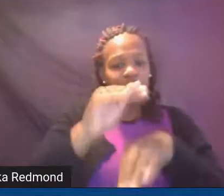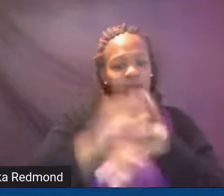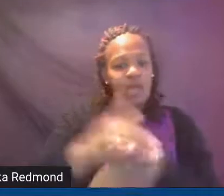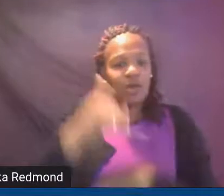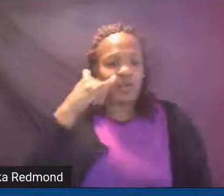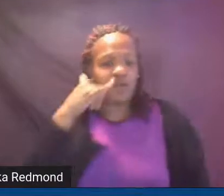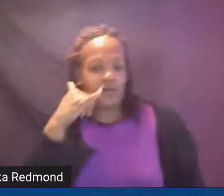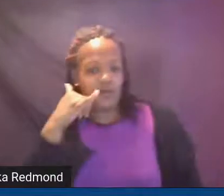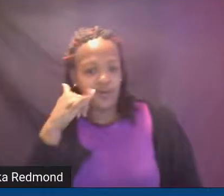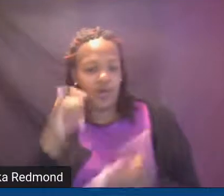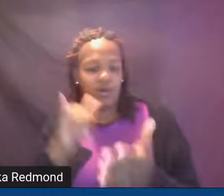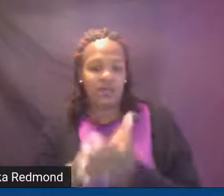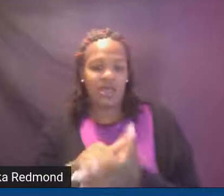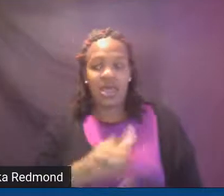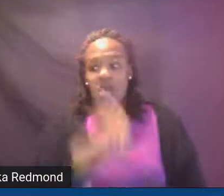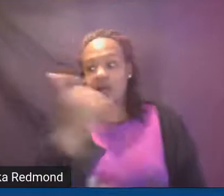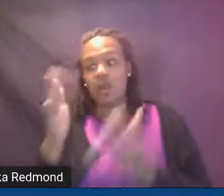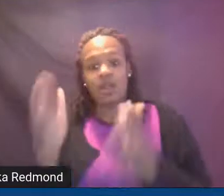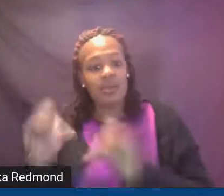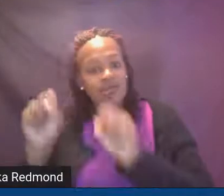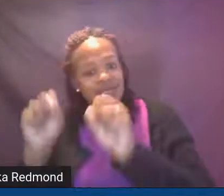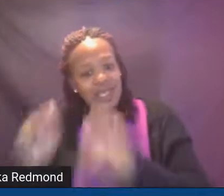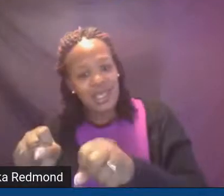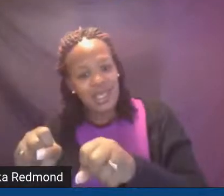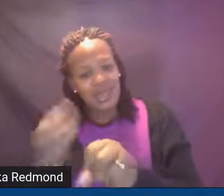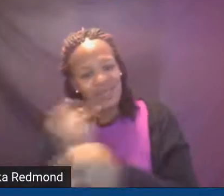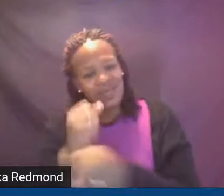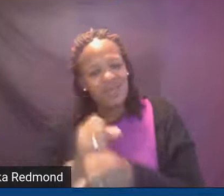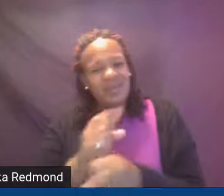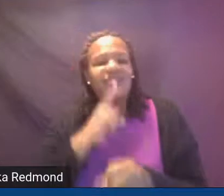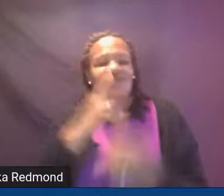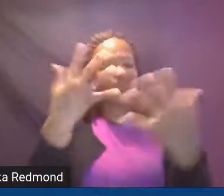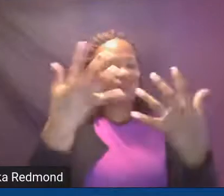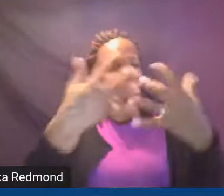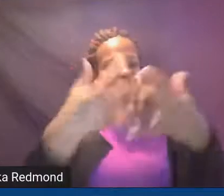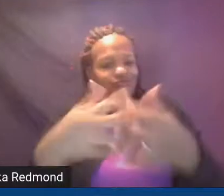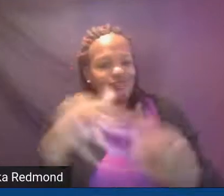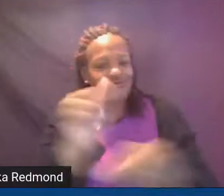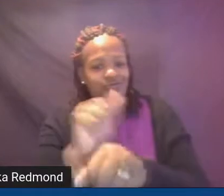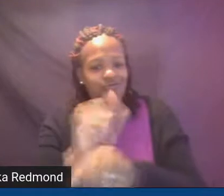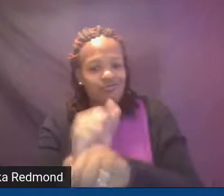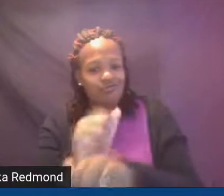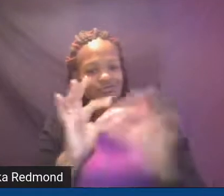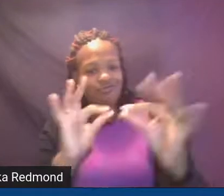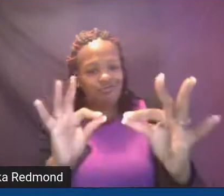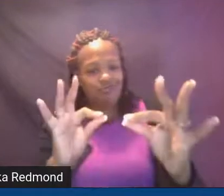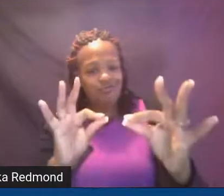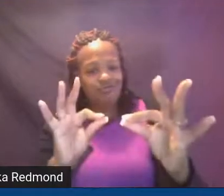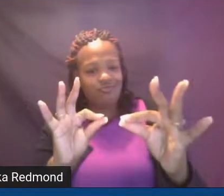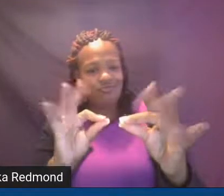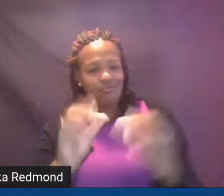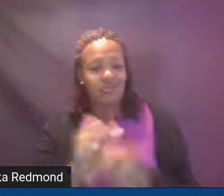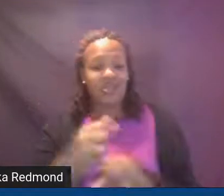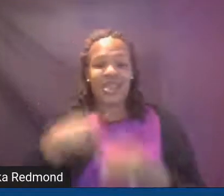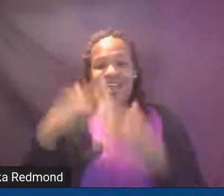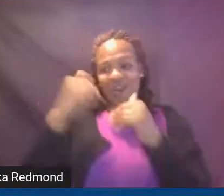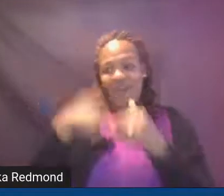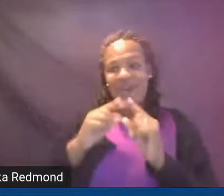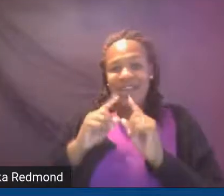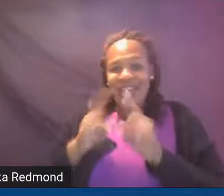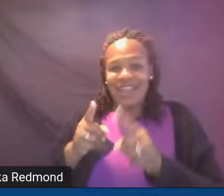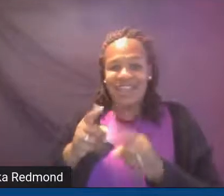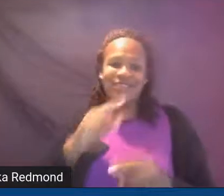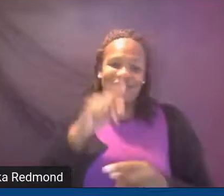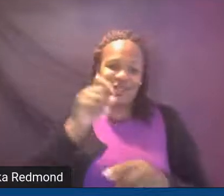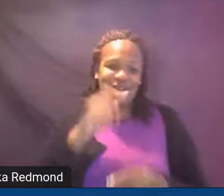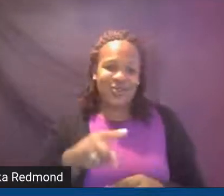who hasn't, or those other sorts of things. But I think that's my perspective on it, Nish. I hope I answered the question. No,